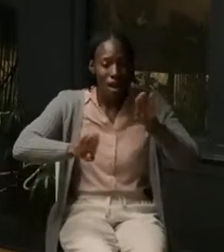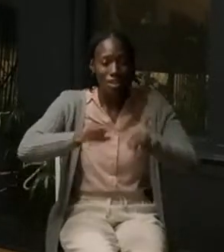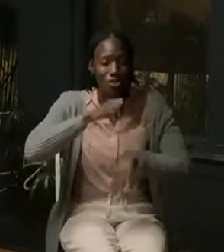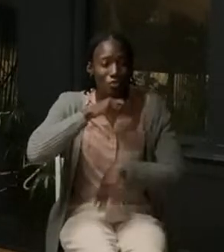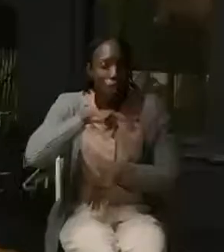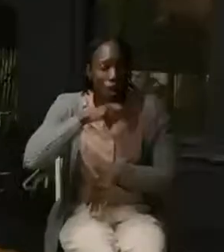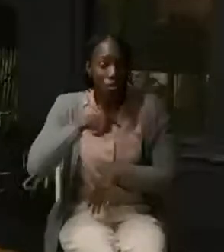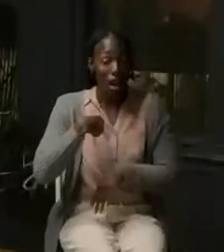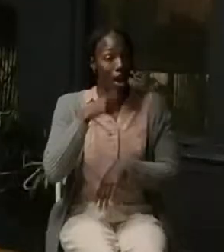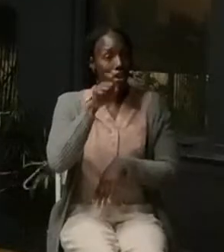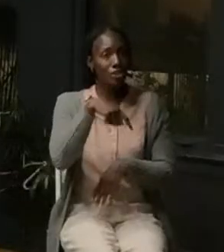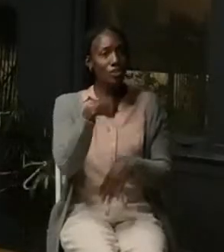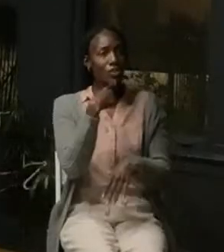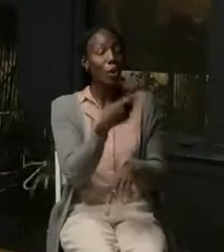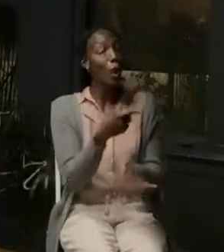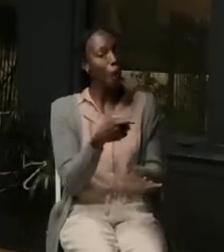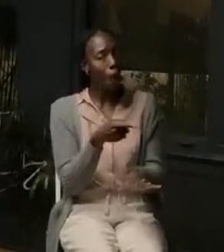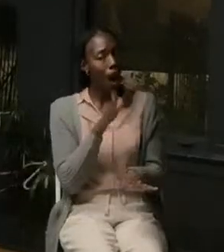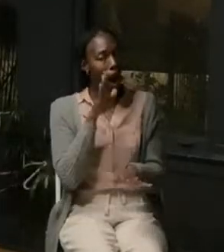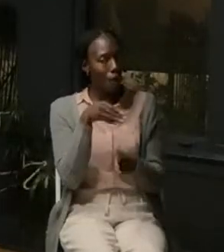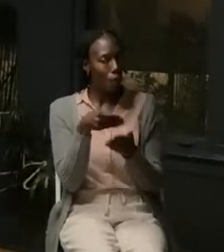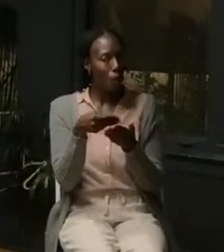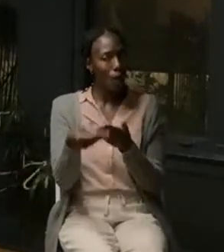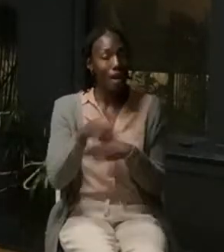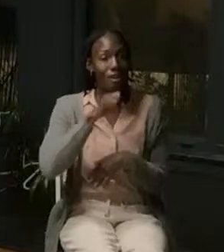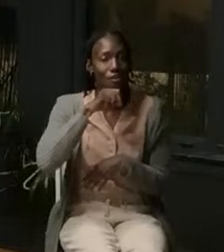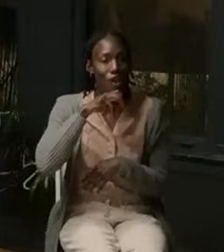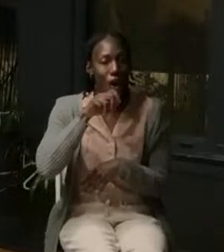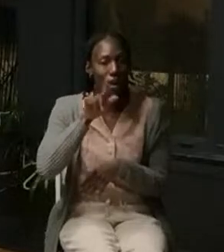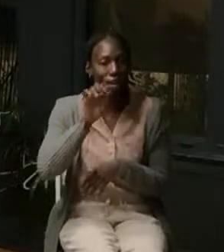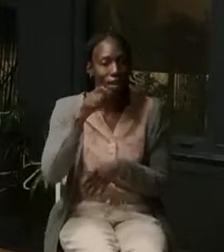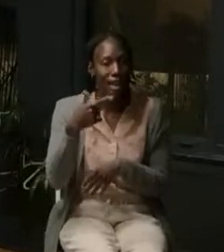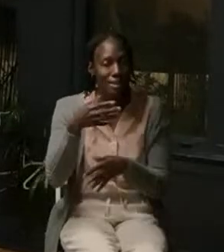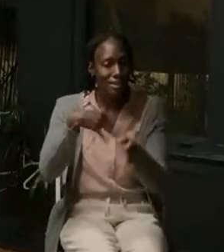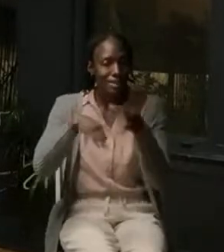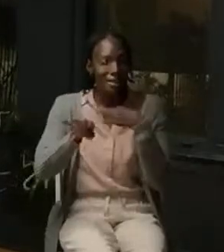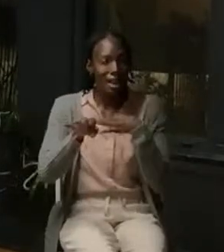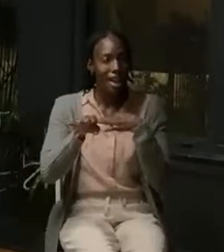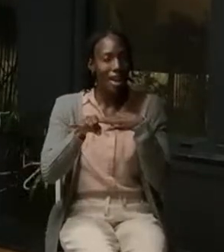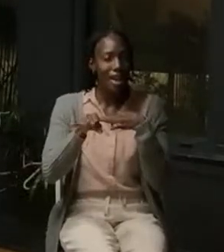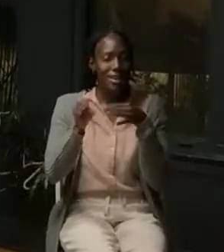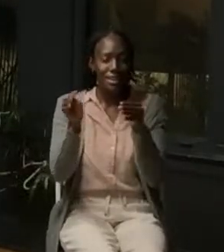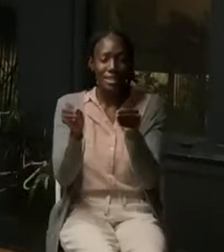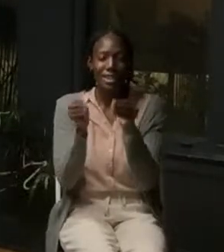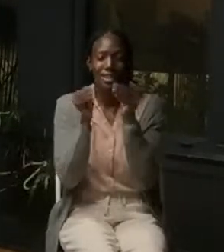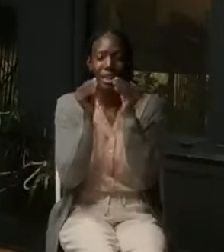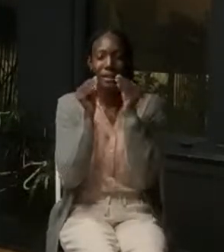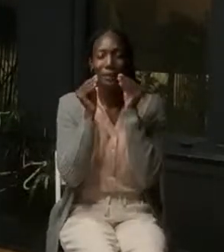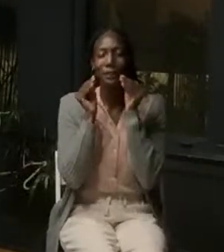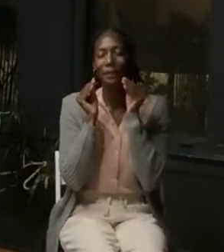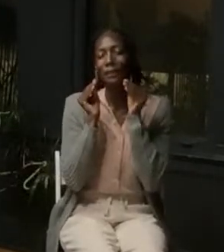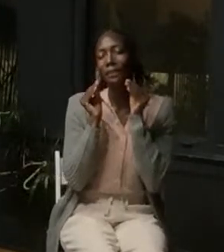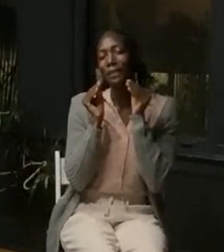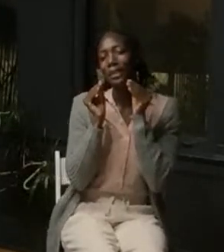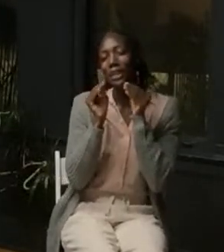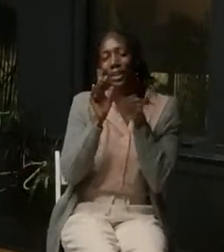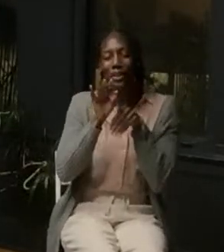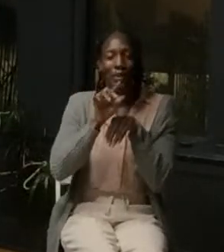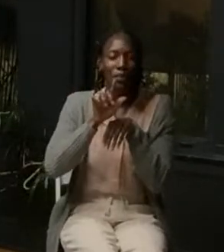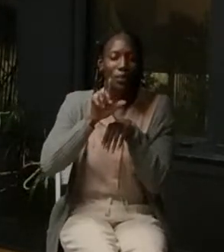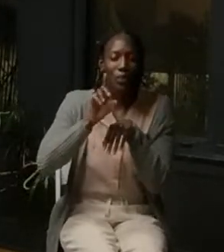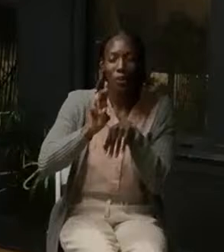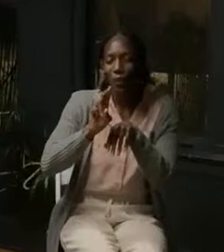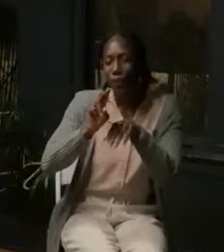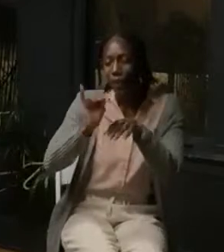said I was getting frog legs instead. Tasted that affluenza inoculation, shaped